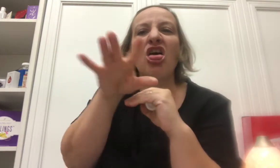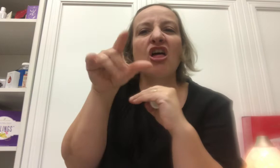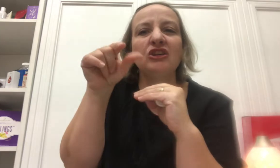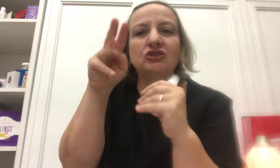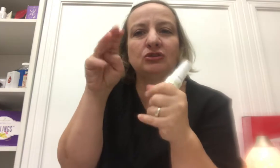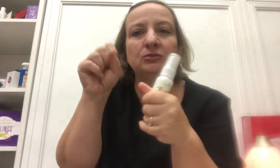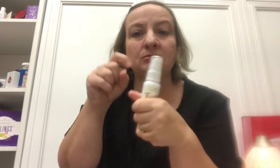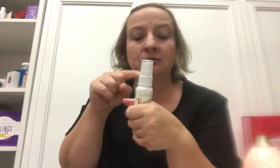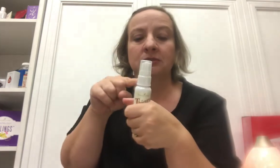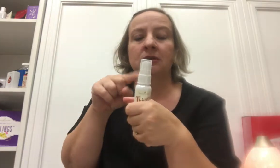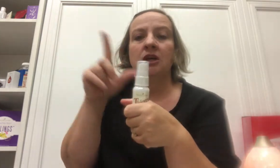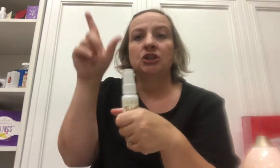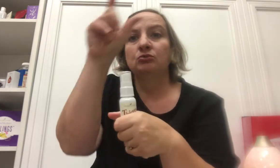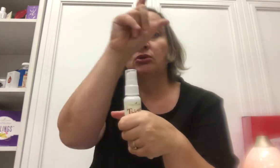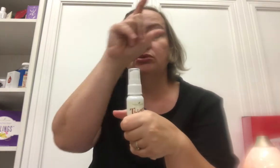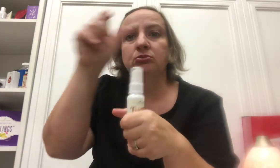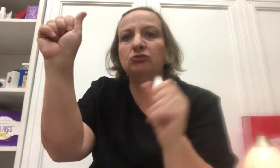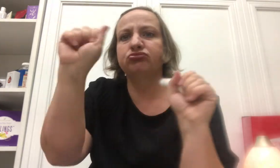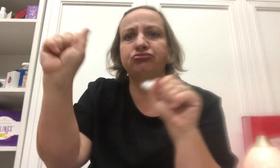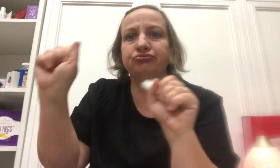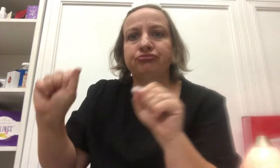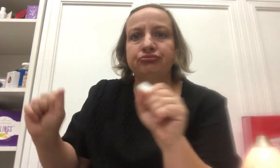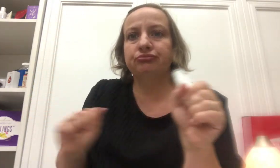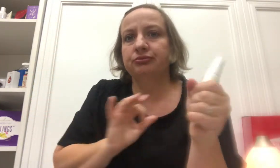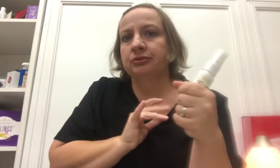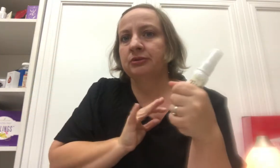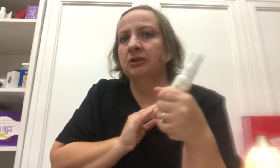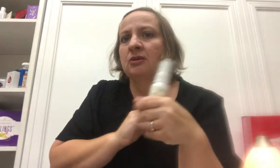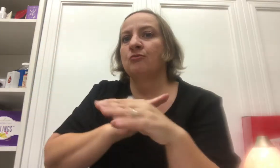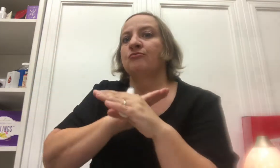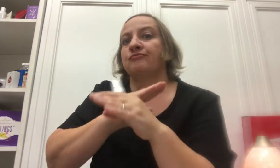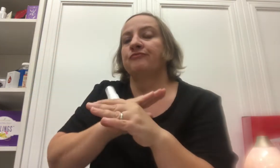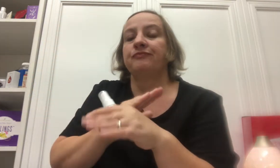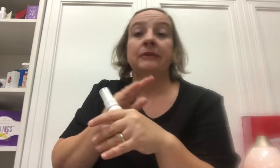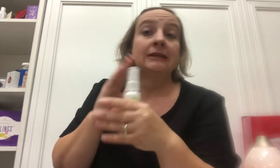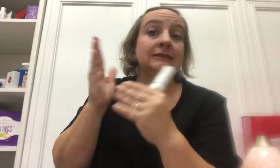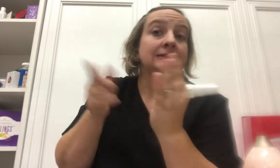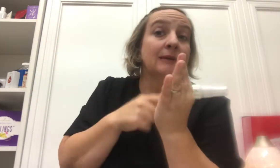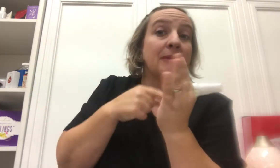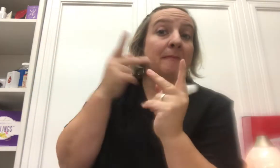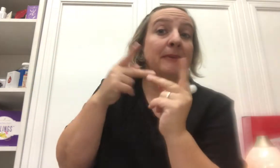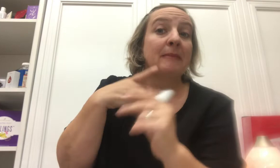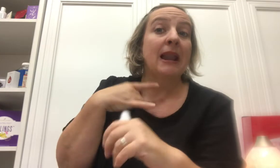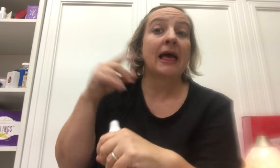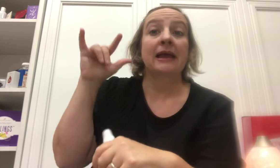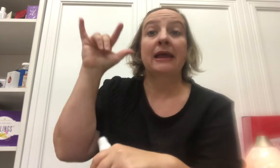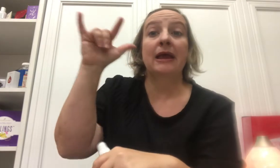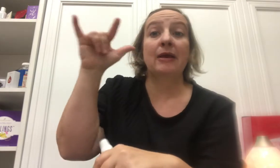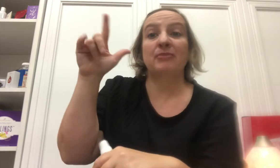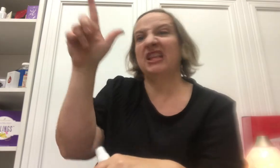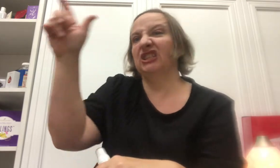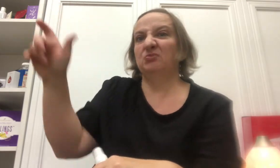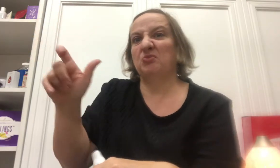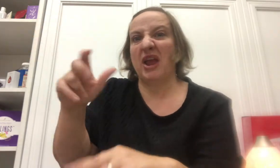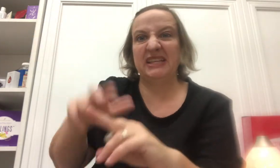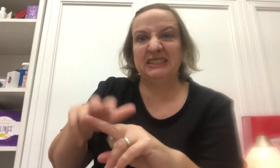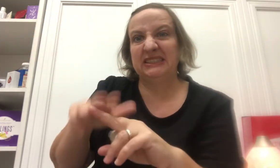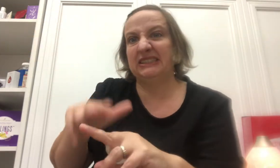that might have germs on them. You can spray down your airplane seat. You